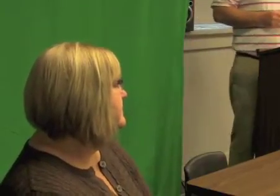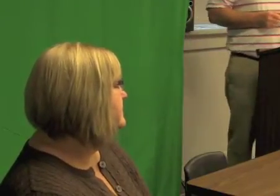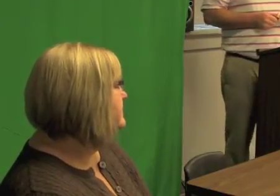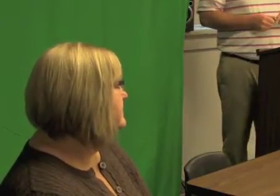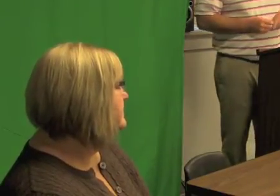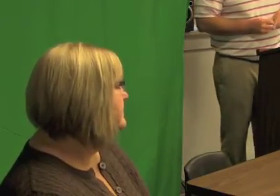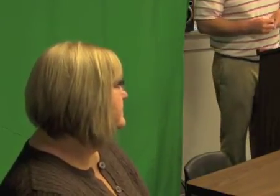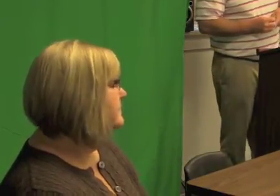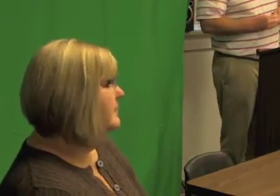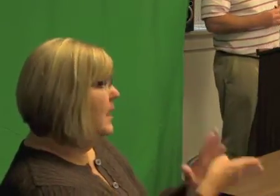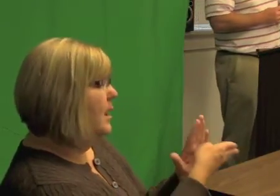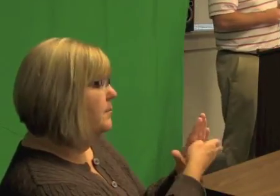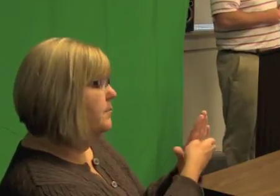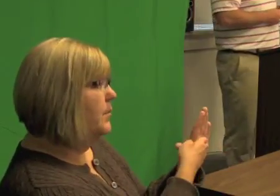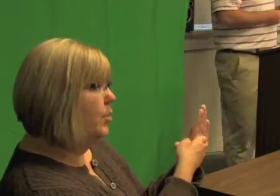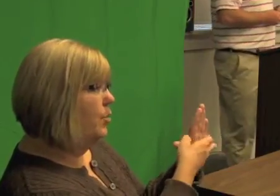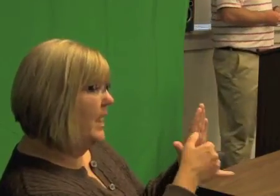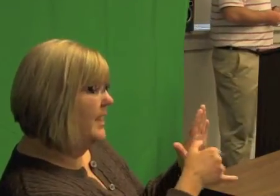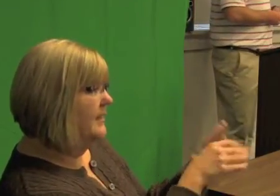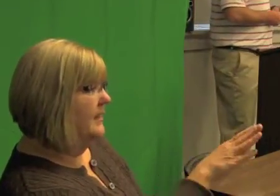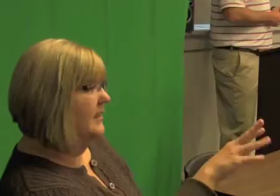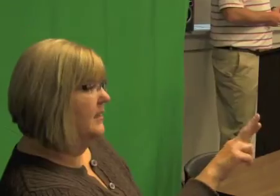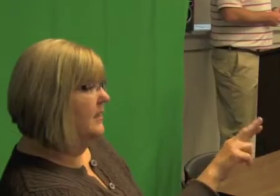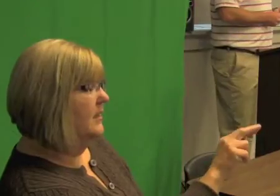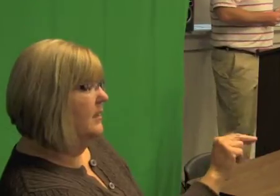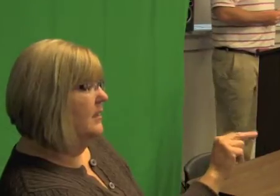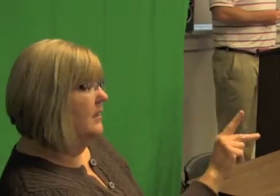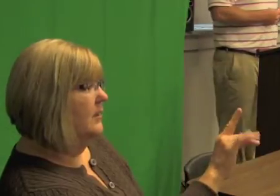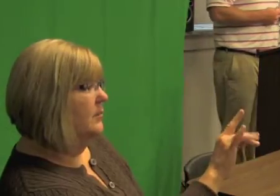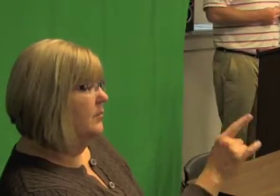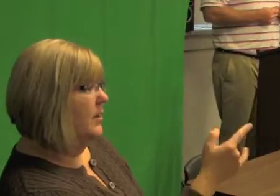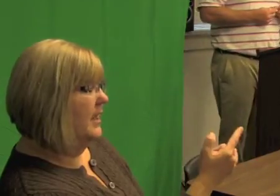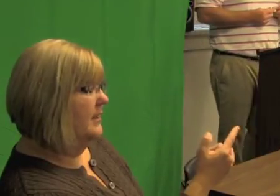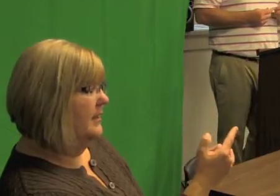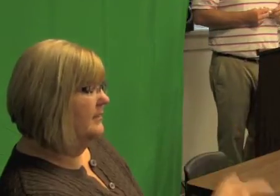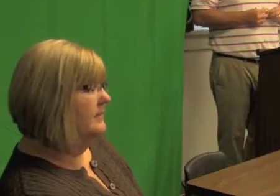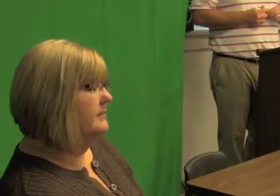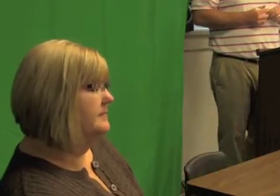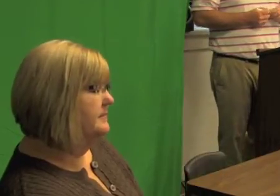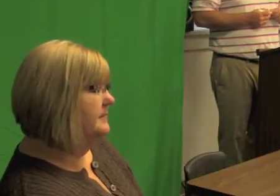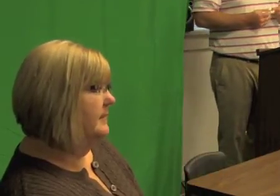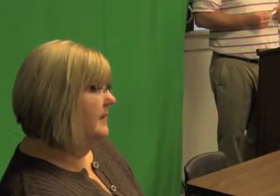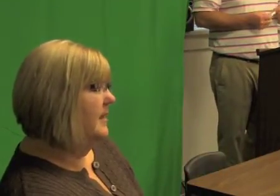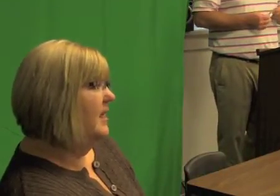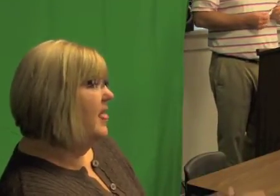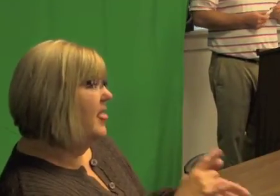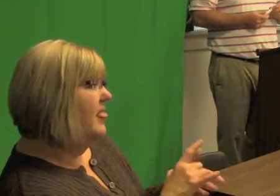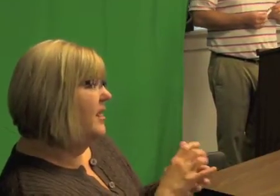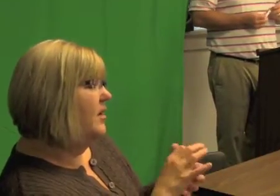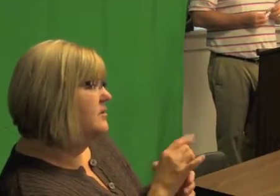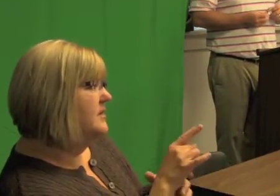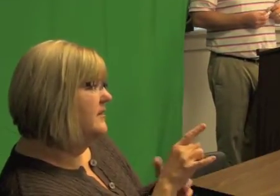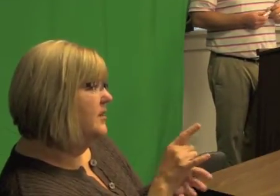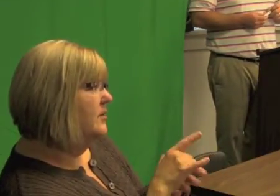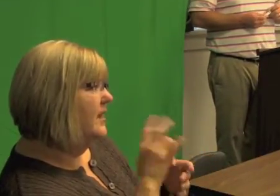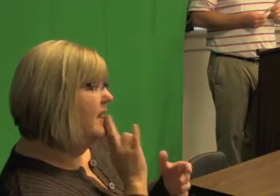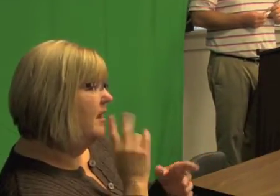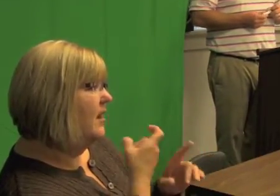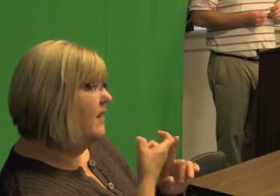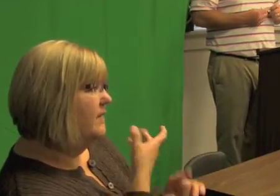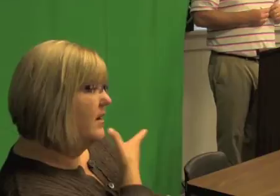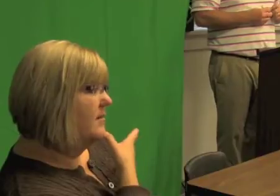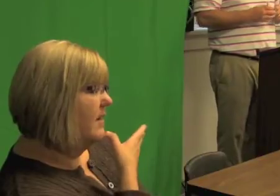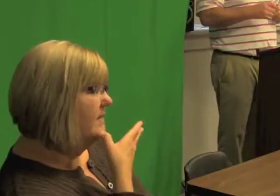It's branding. Branding. If you need a word association with this, those of you that are from